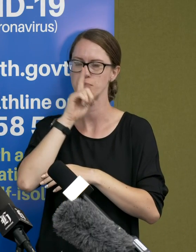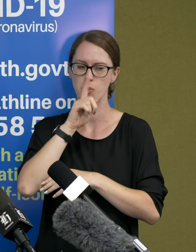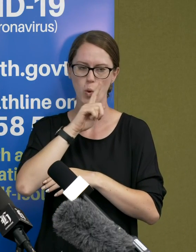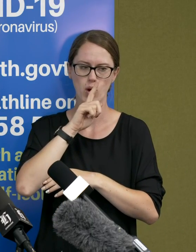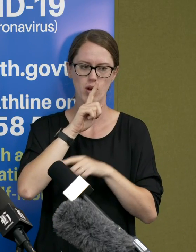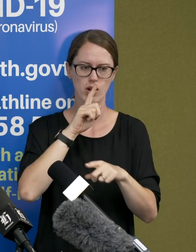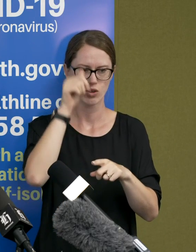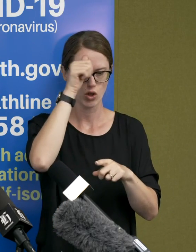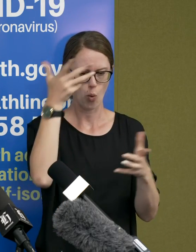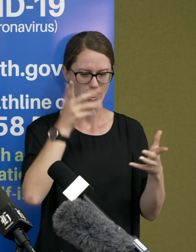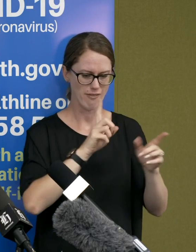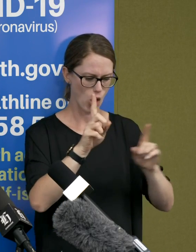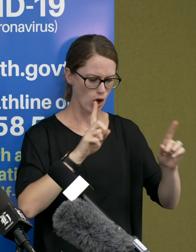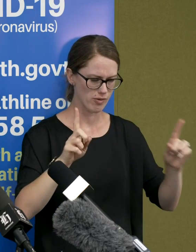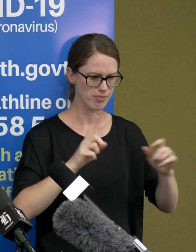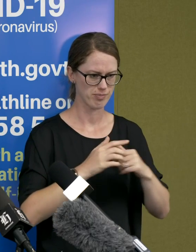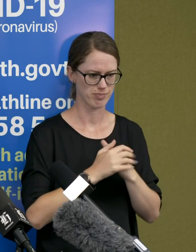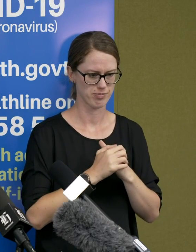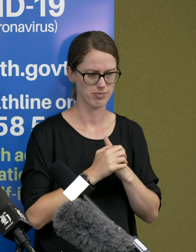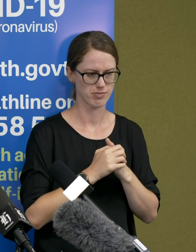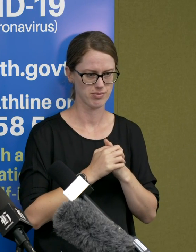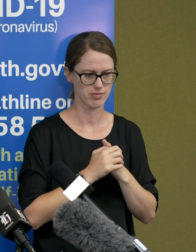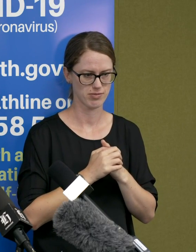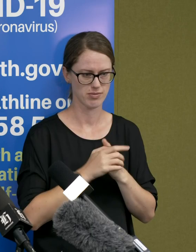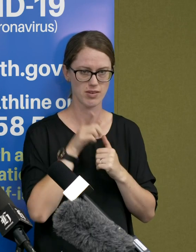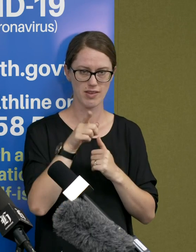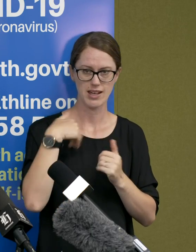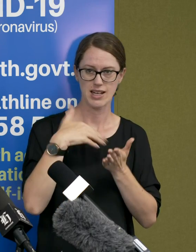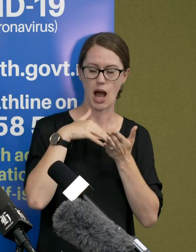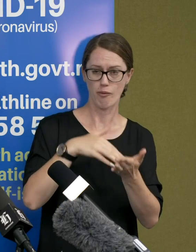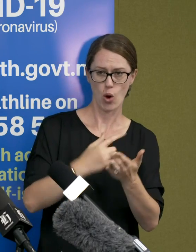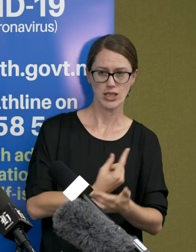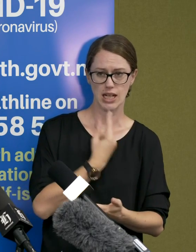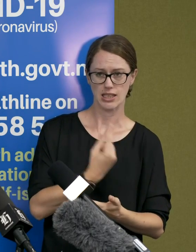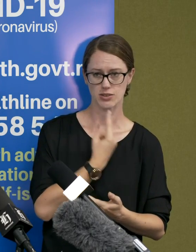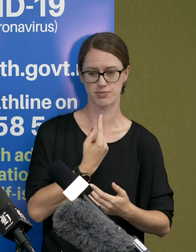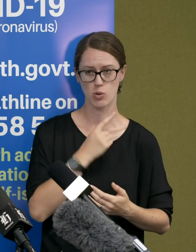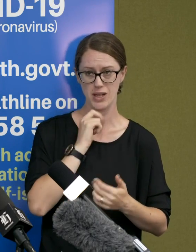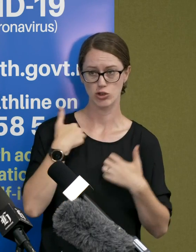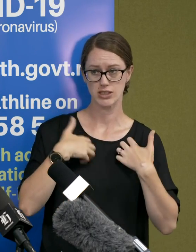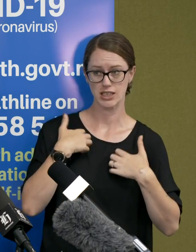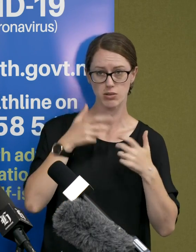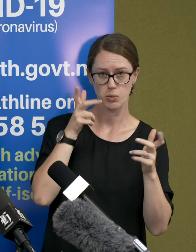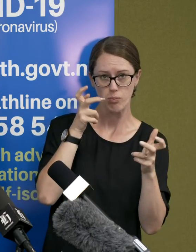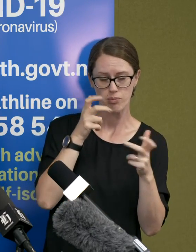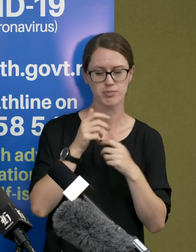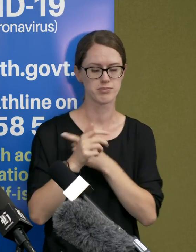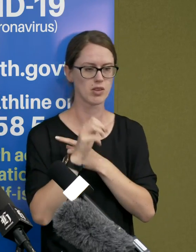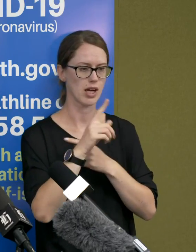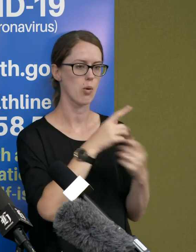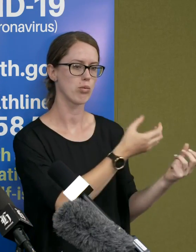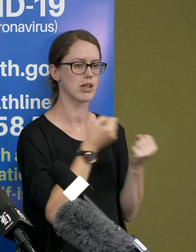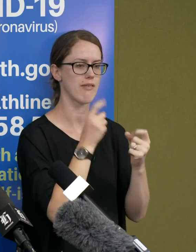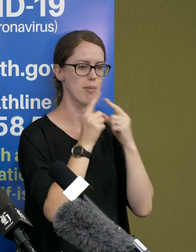and do you know where they are, and have they had to have help to self-isolate or something else? That would be quite interesting to give those figures. Okay, we'll get